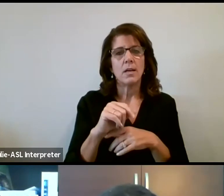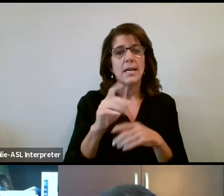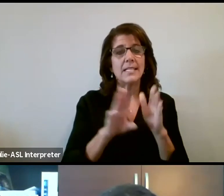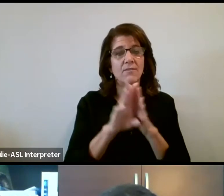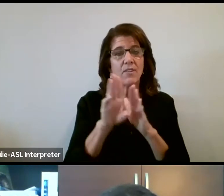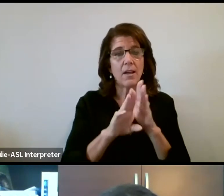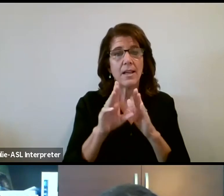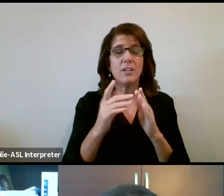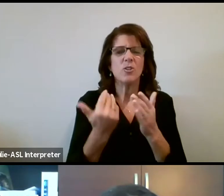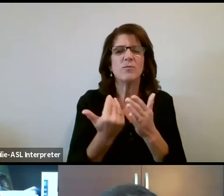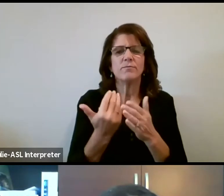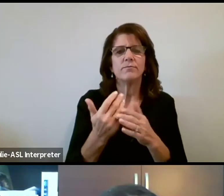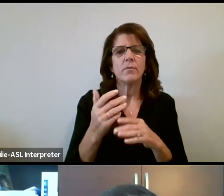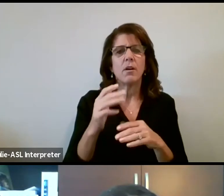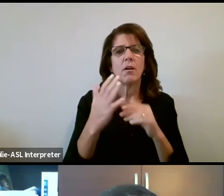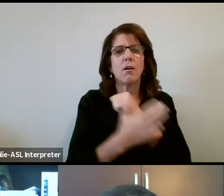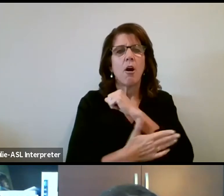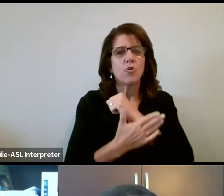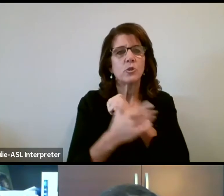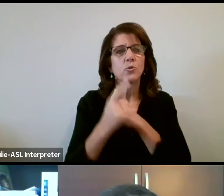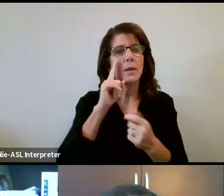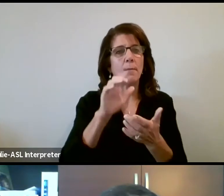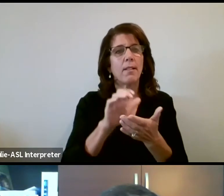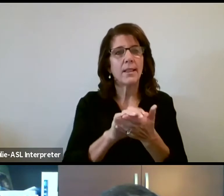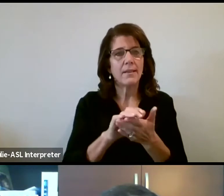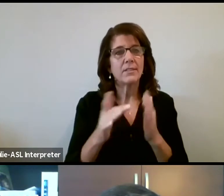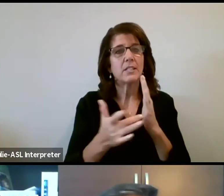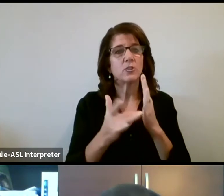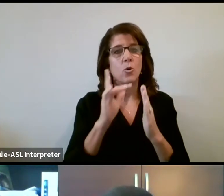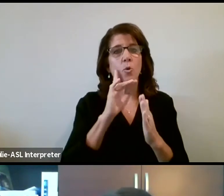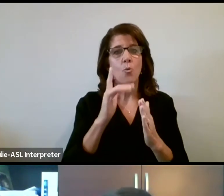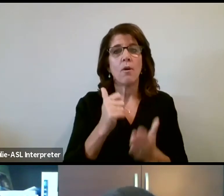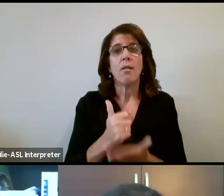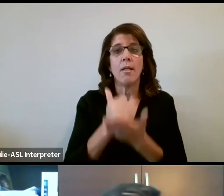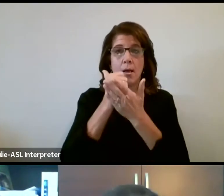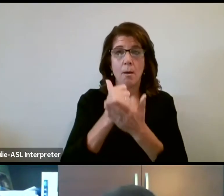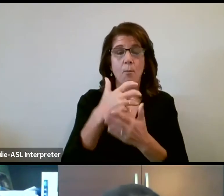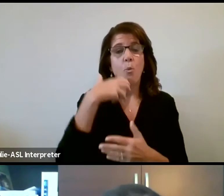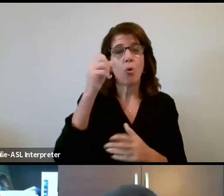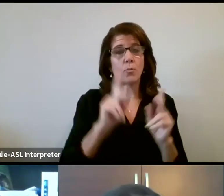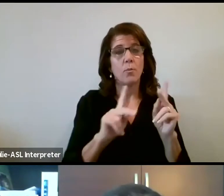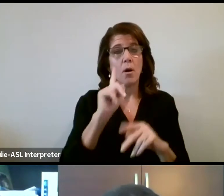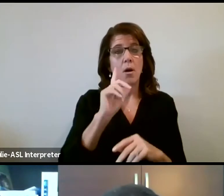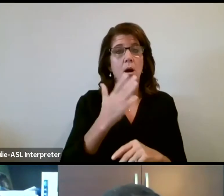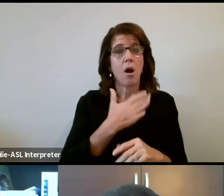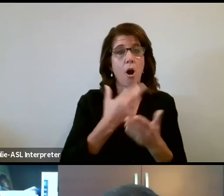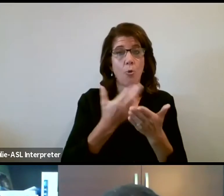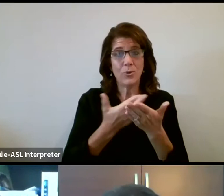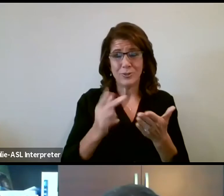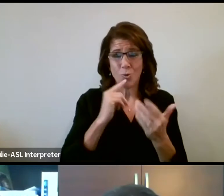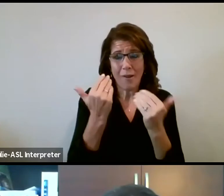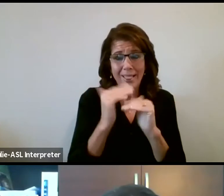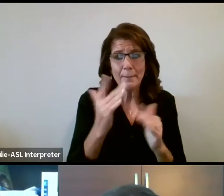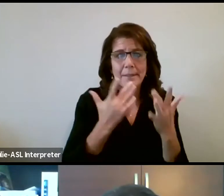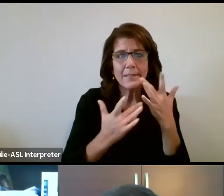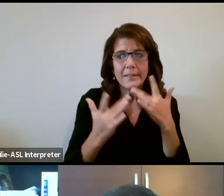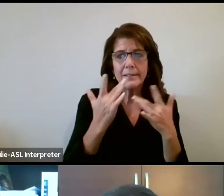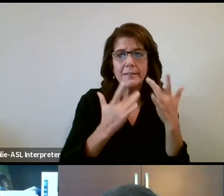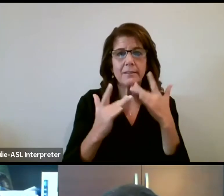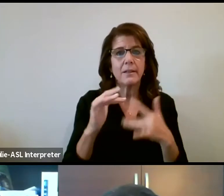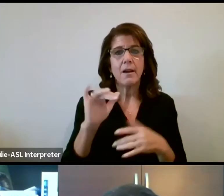developing countries, we believe technology will be an enabler for older people. However, our resources are limited and